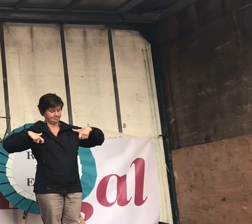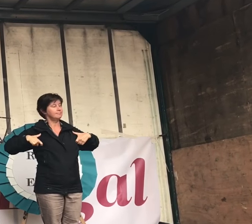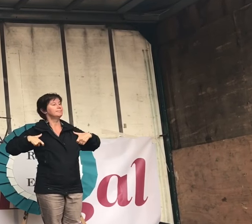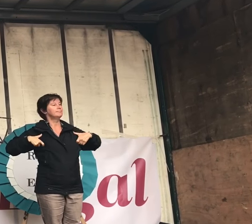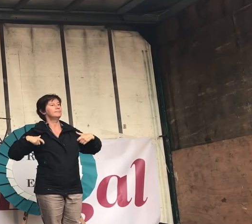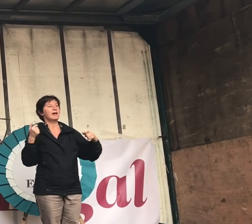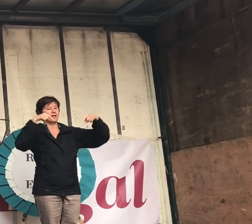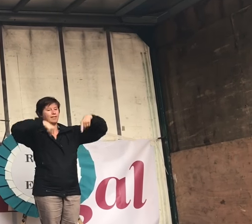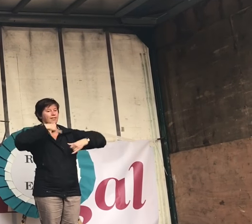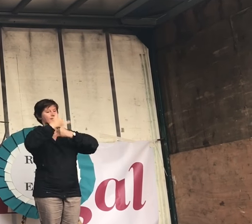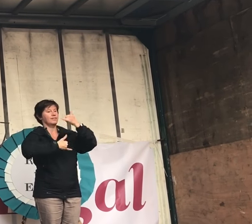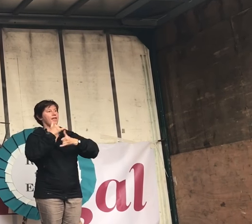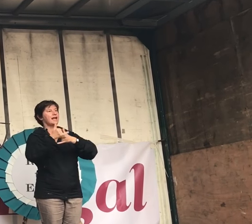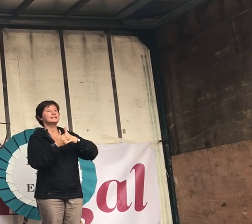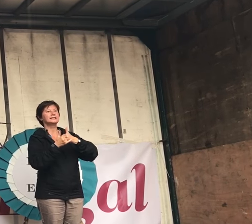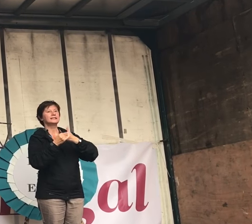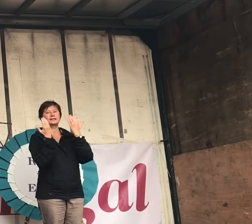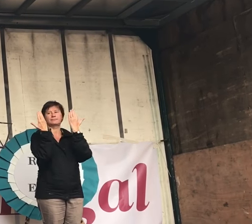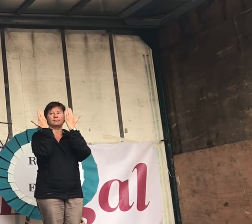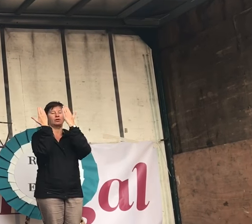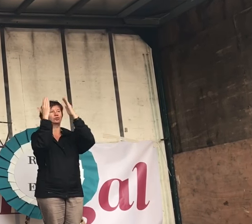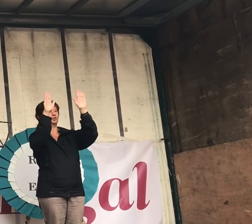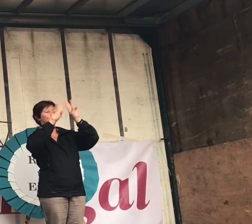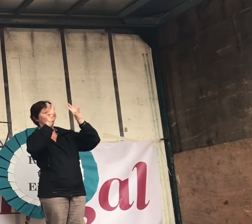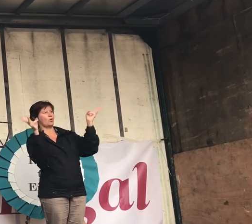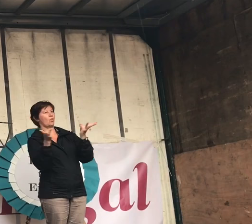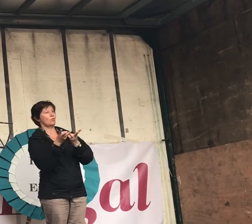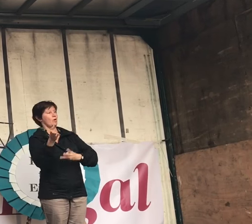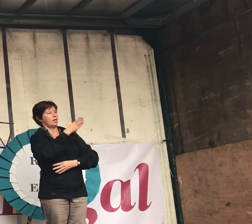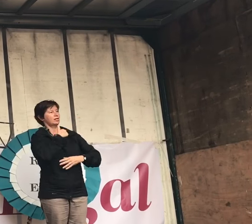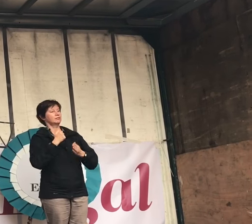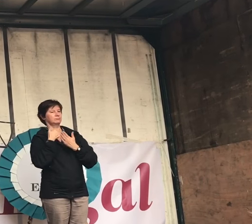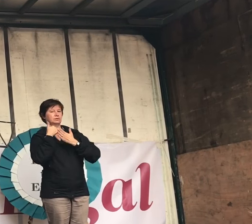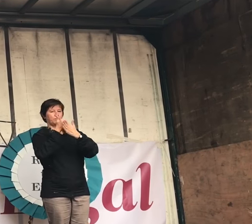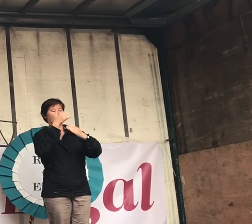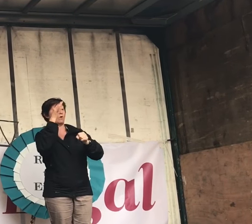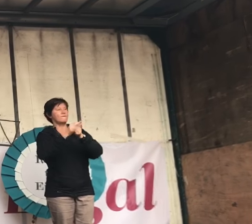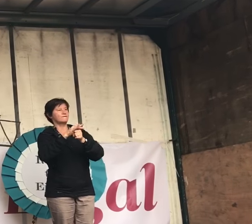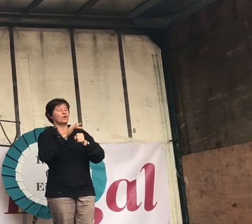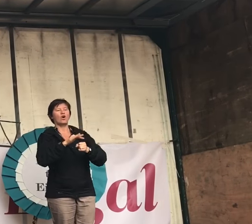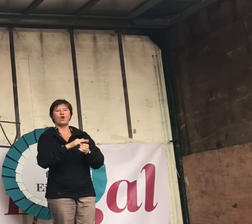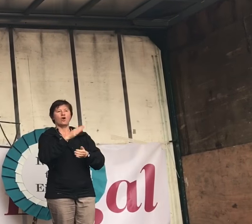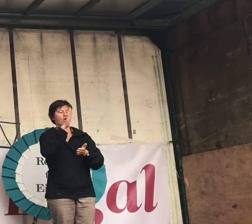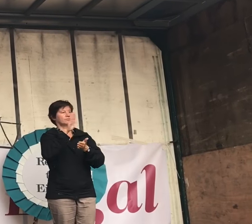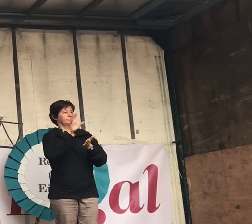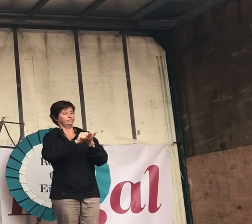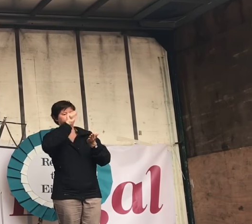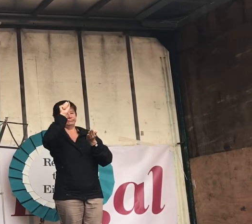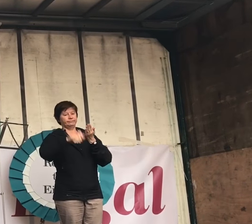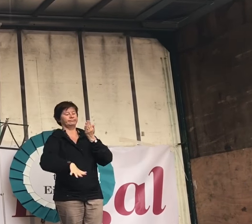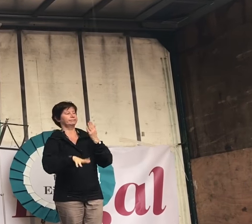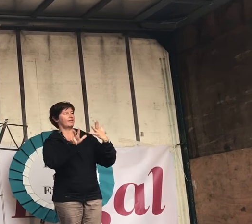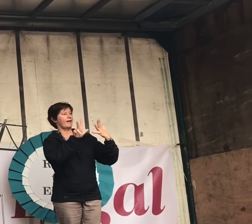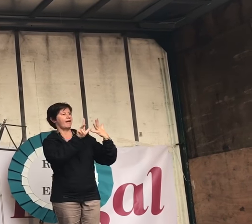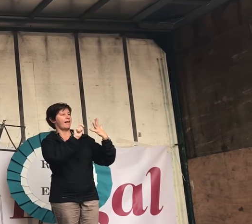people proudly displayed their support for Repeal the 8th in public without shame and without fear.